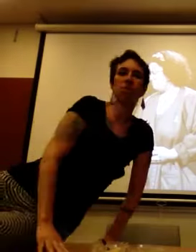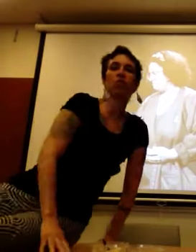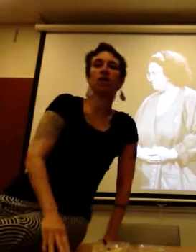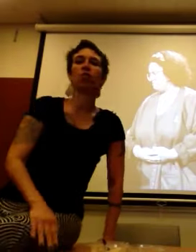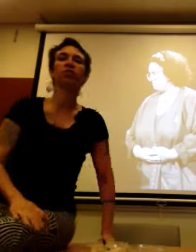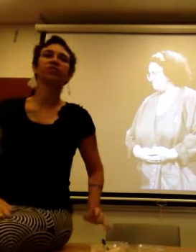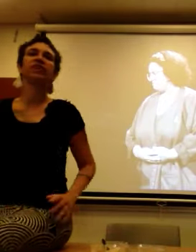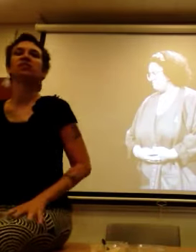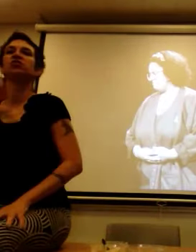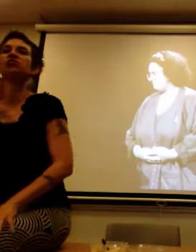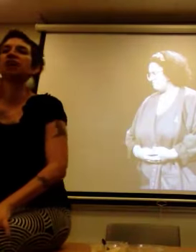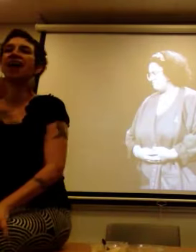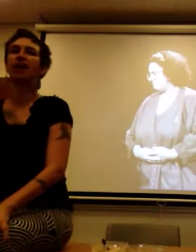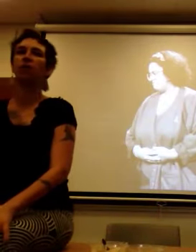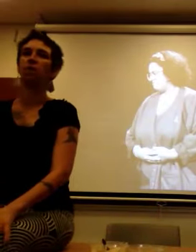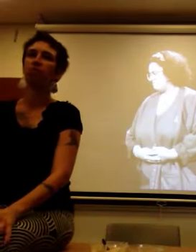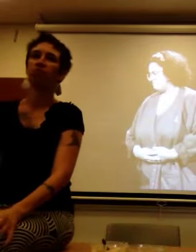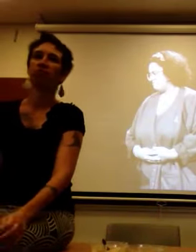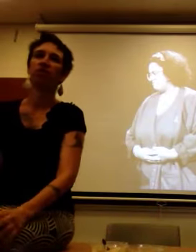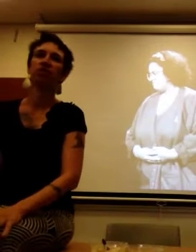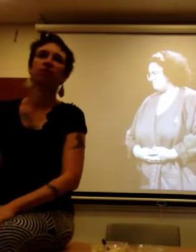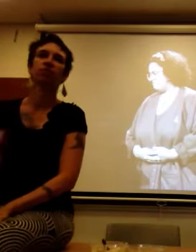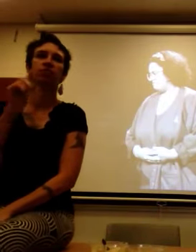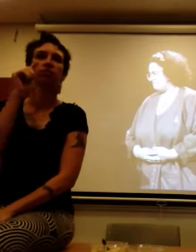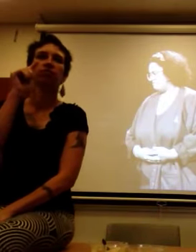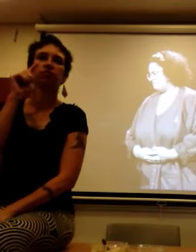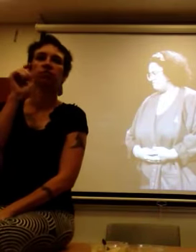Okay, I wonder if it has to do with how. I think, Yeah, I